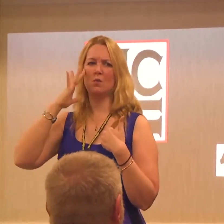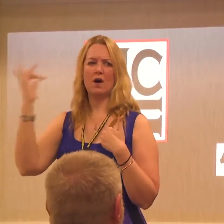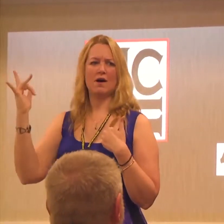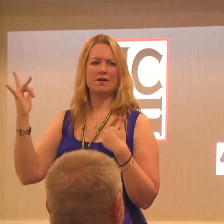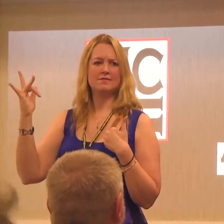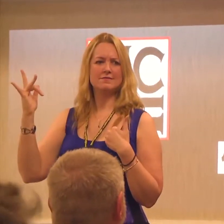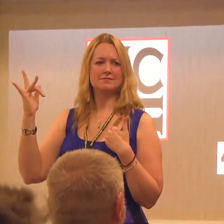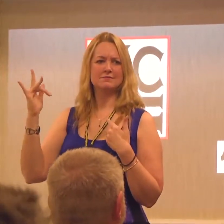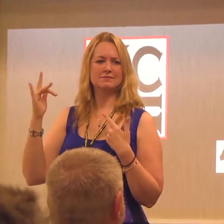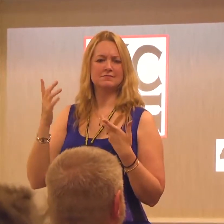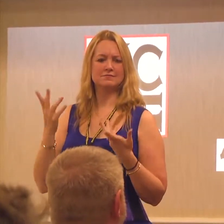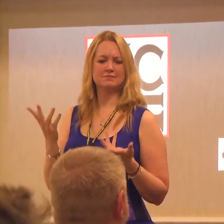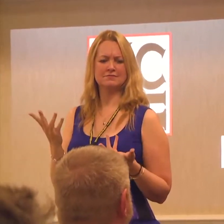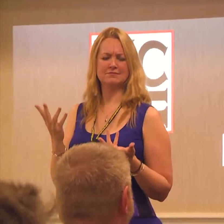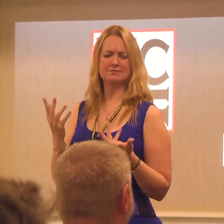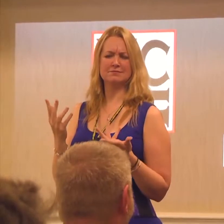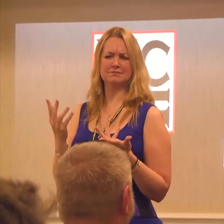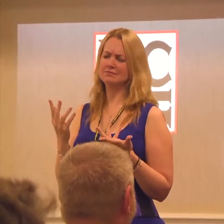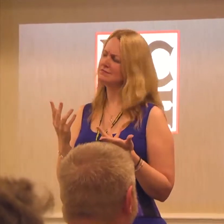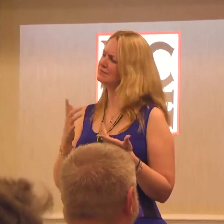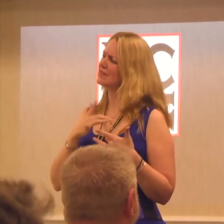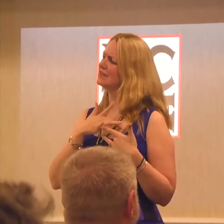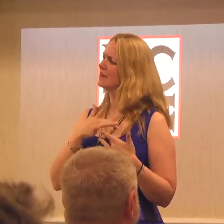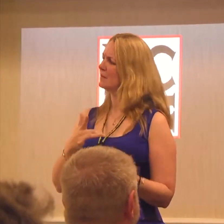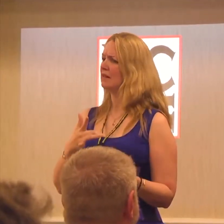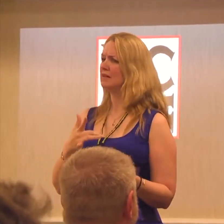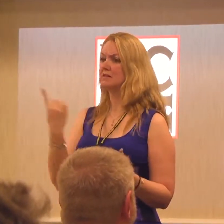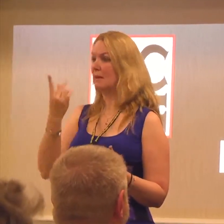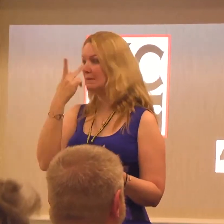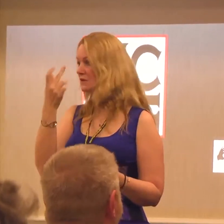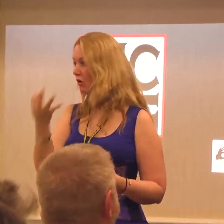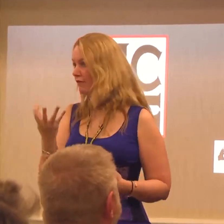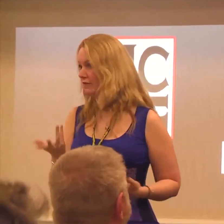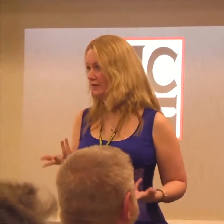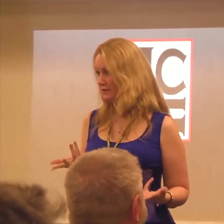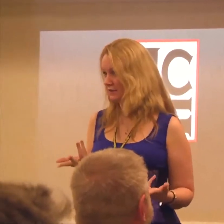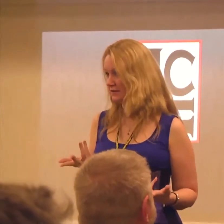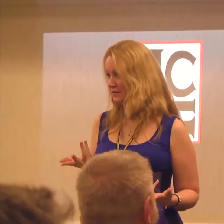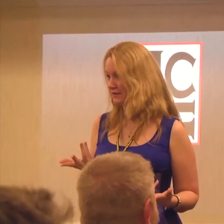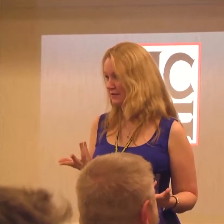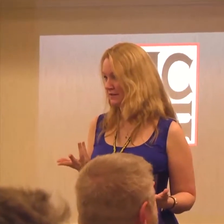You know, most of the time it ends up pissing somebody off.